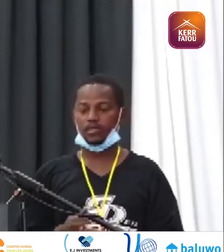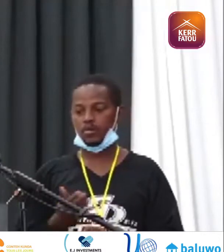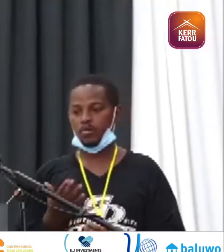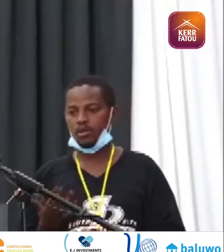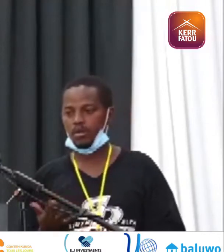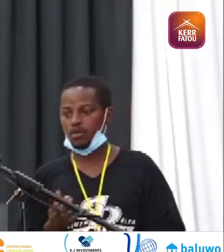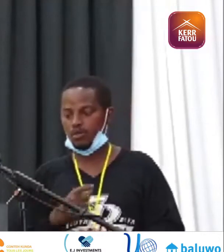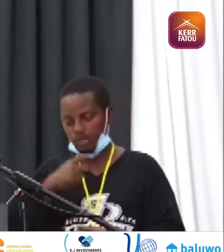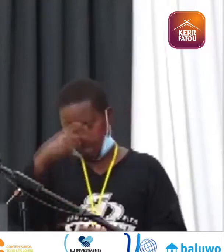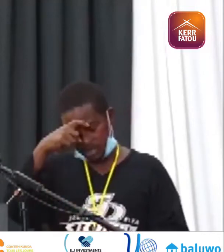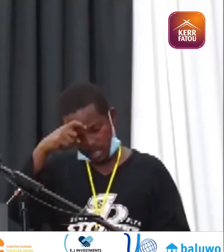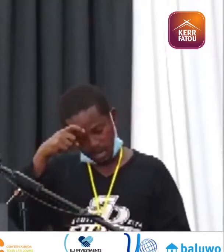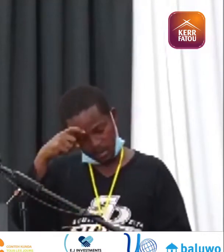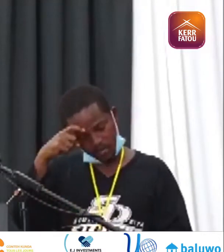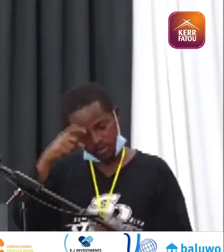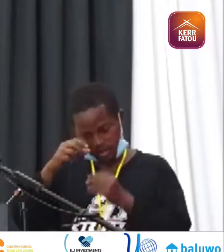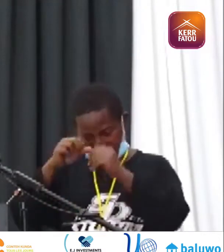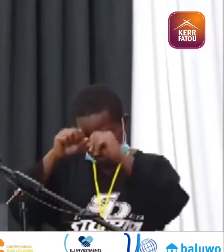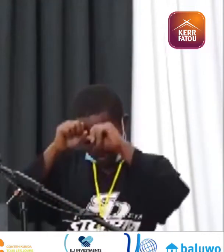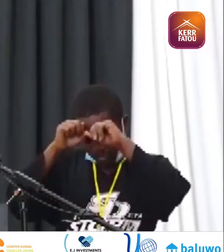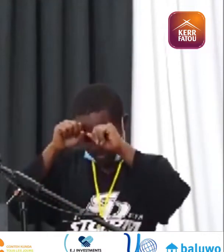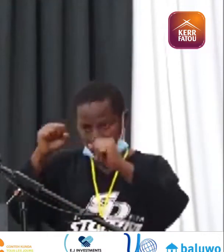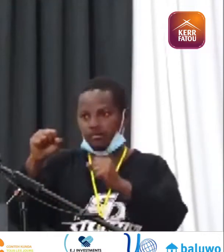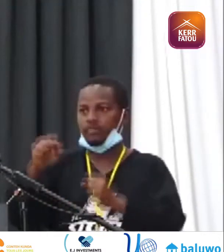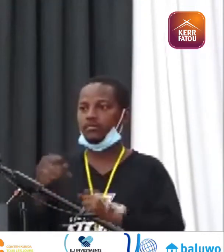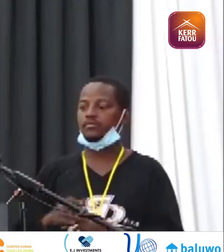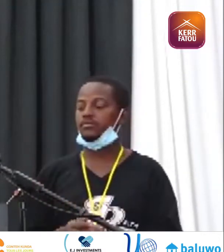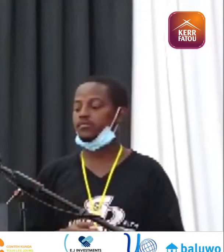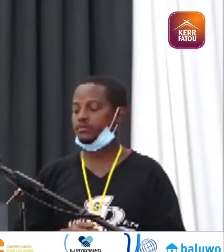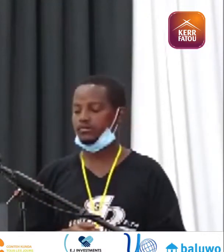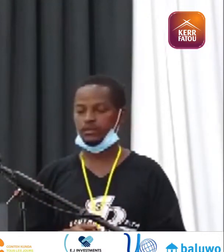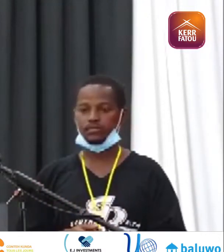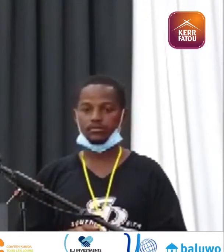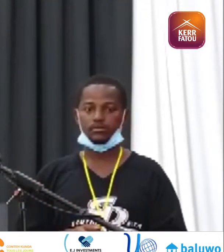whilst we served in the government.